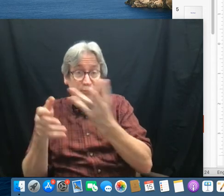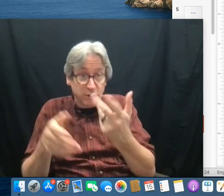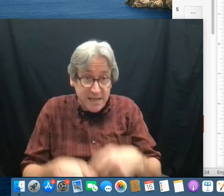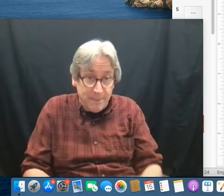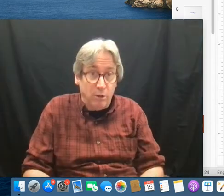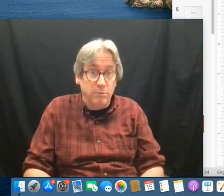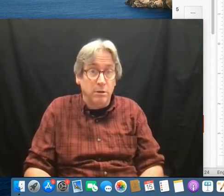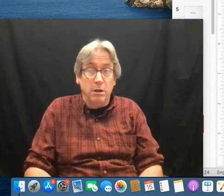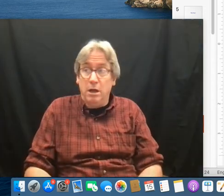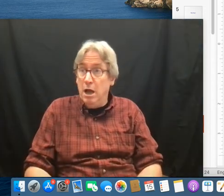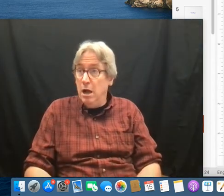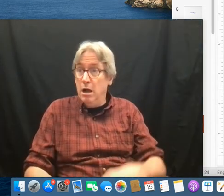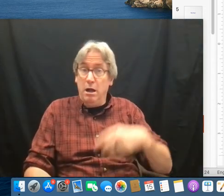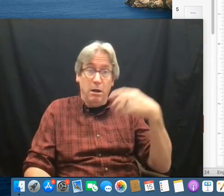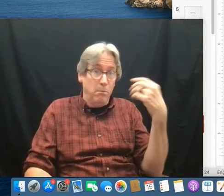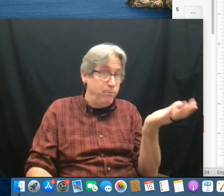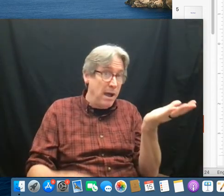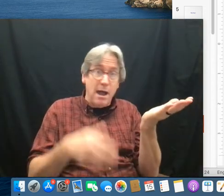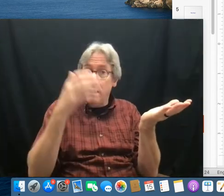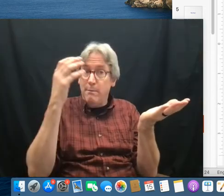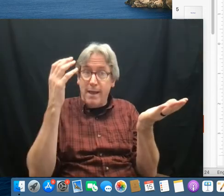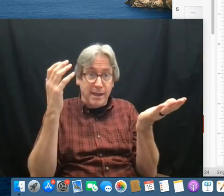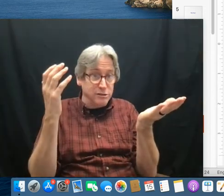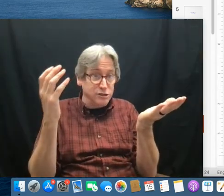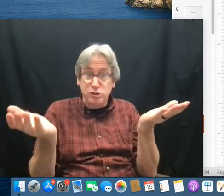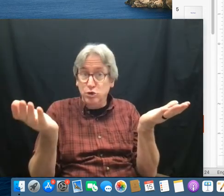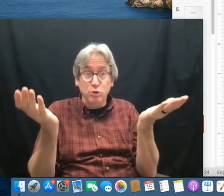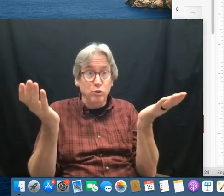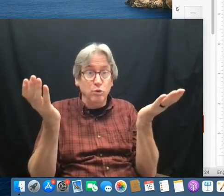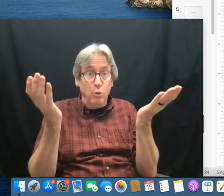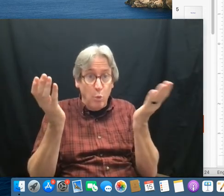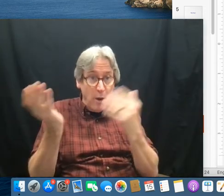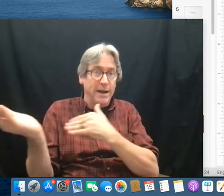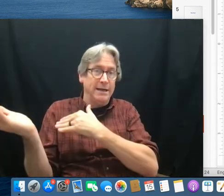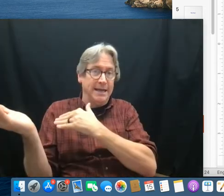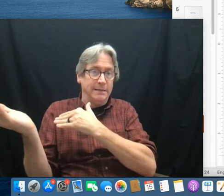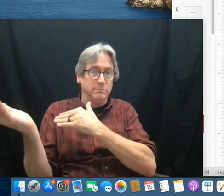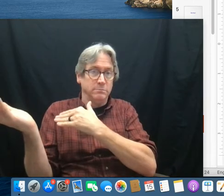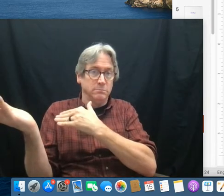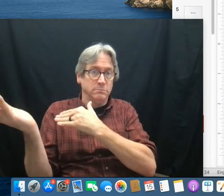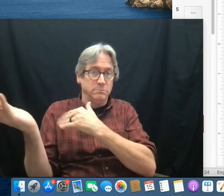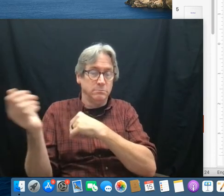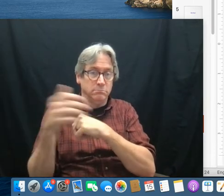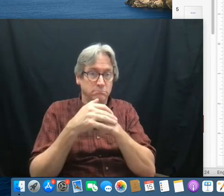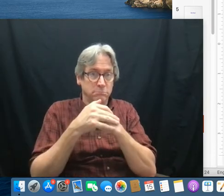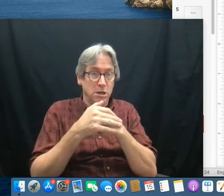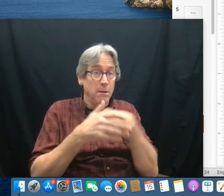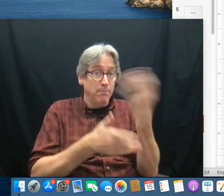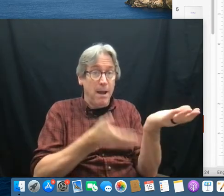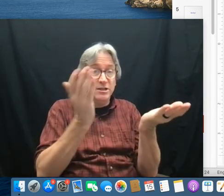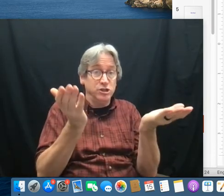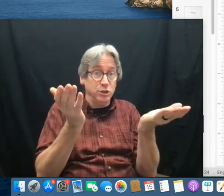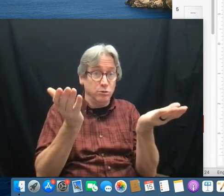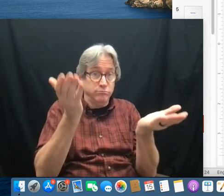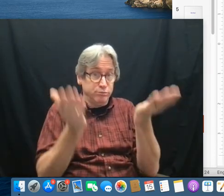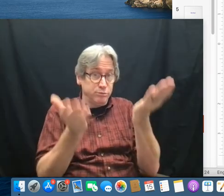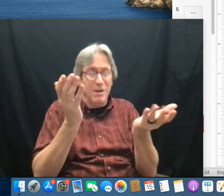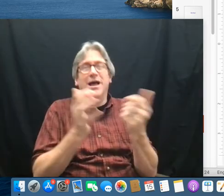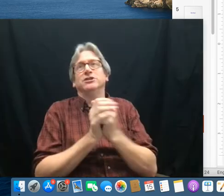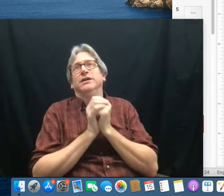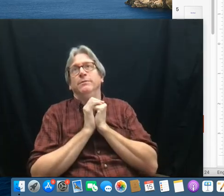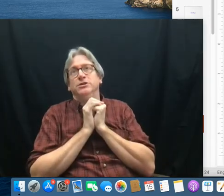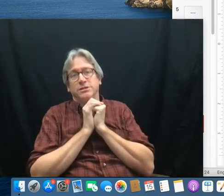which ASL does, the object, subject, verb, it makes sense because you're presenting all of the objects, all of the players, and